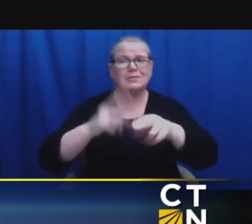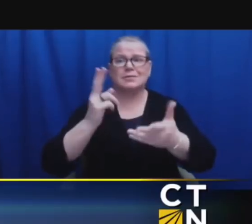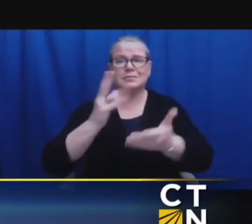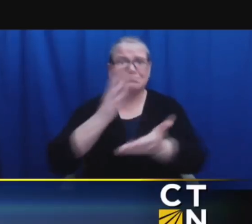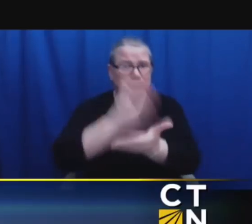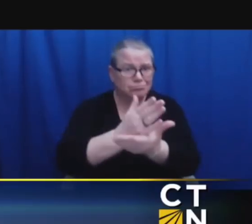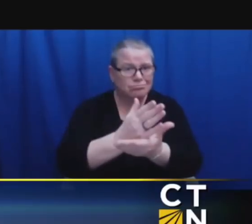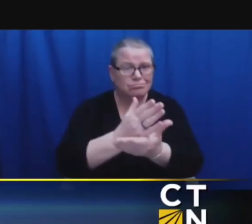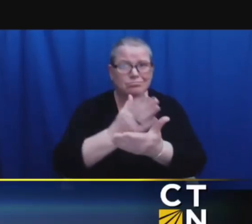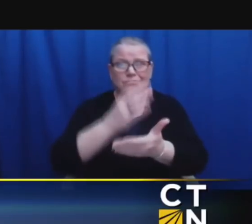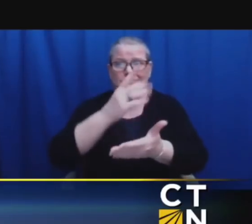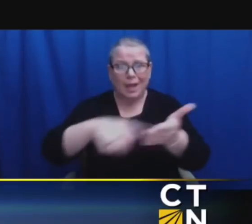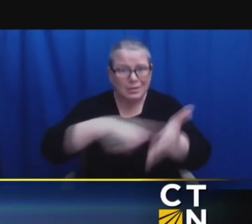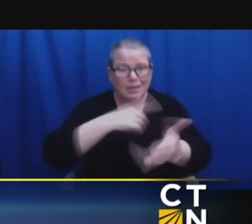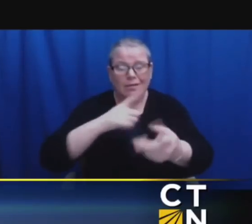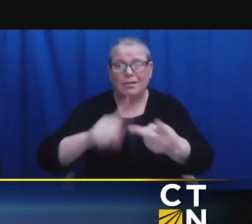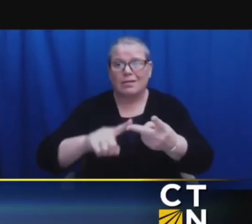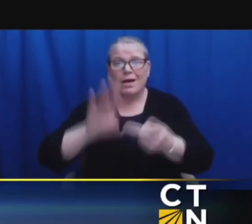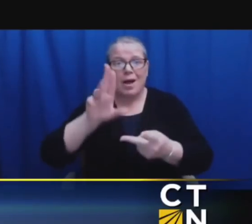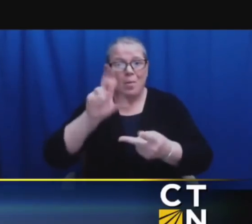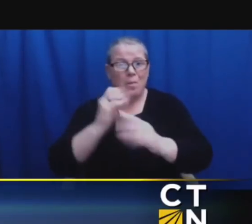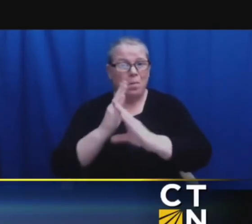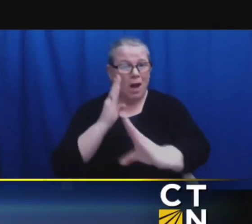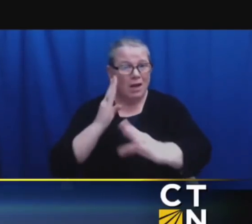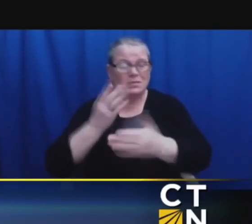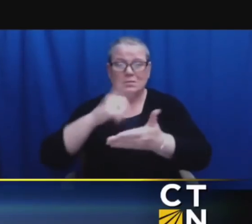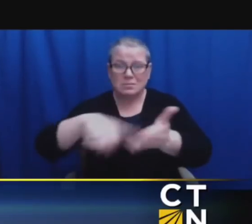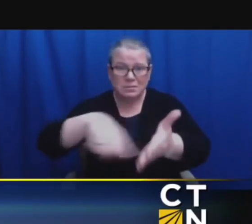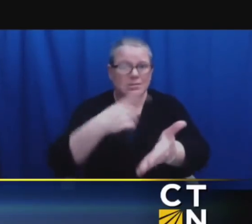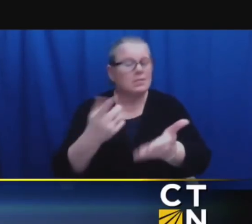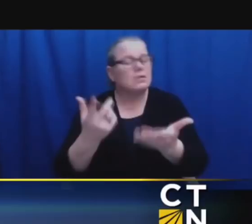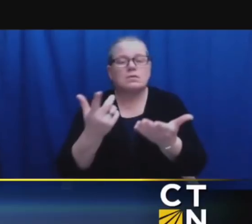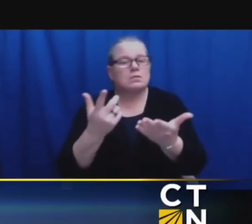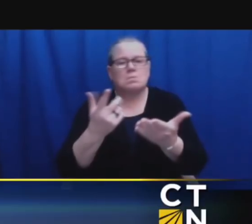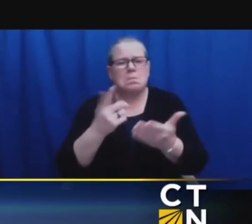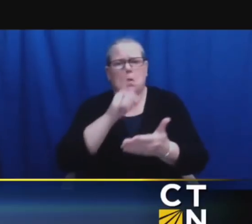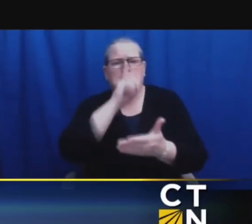curtailed. But no, I was not banning any people.